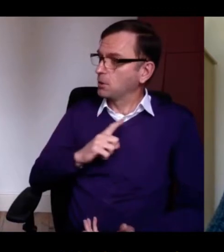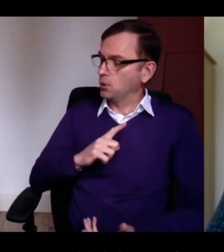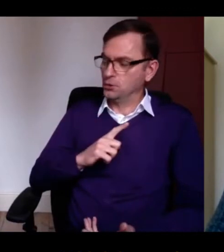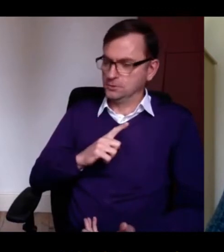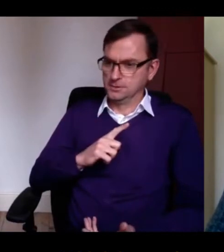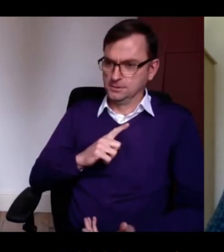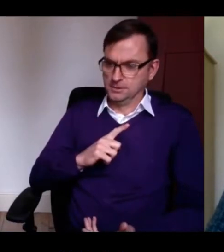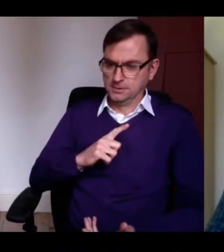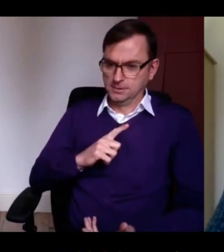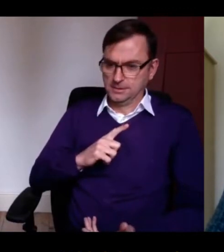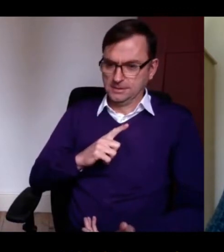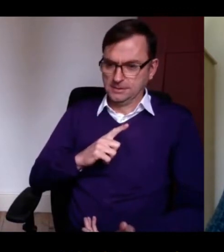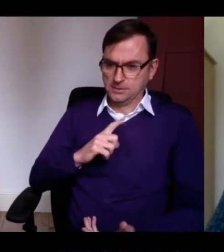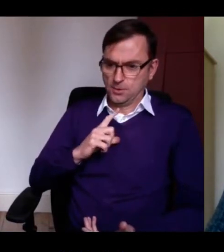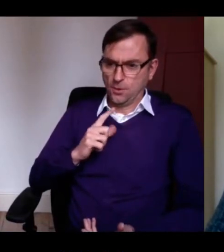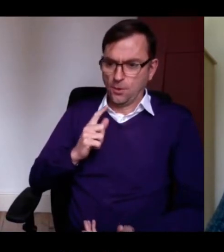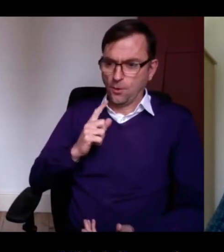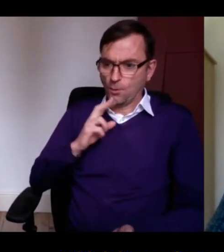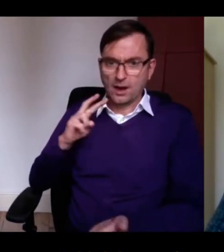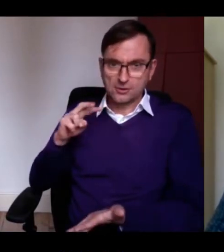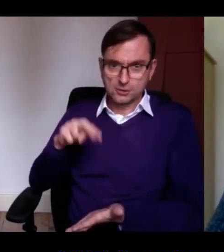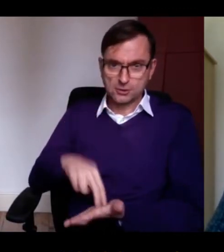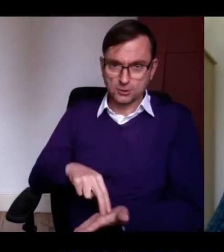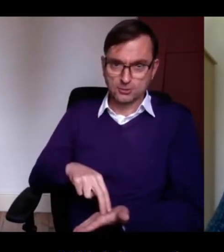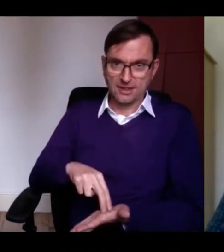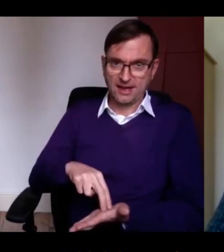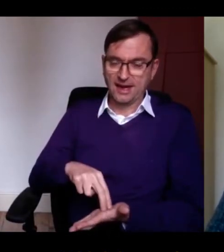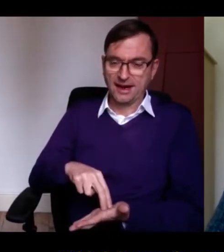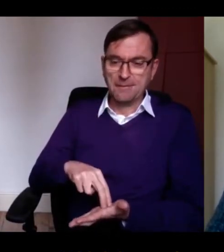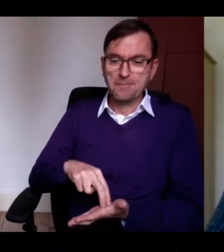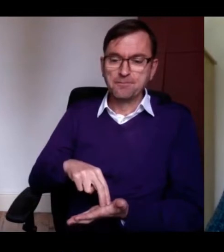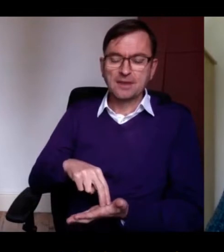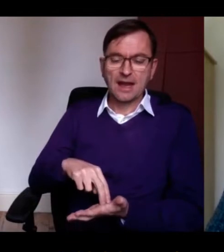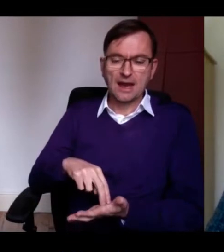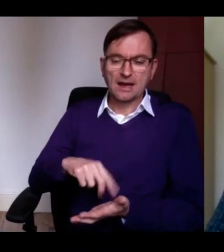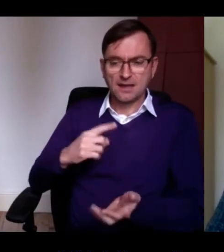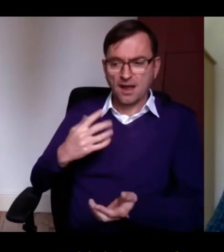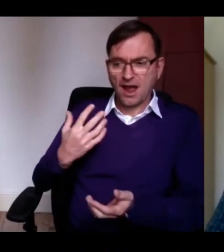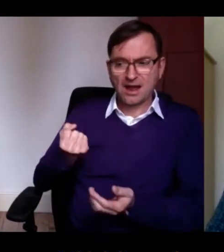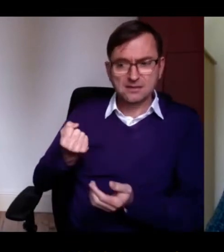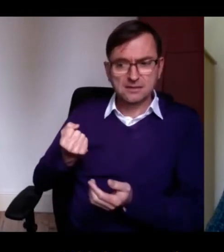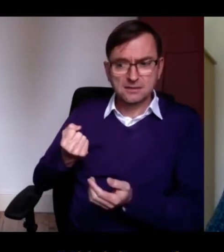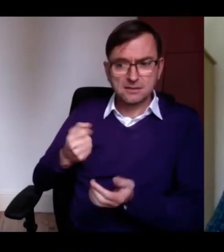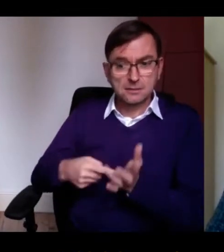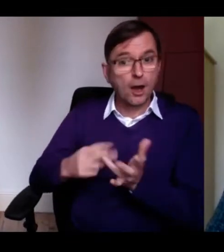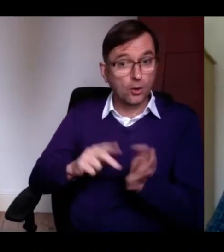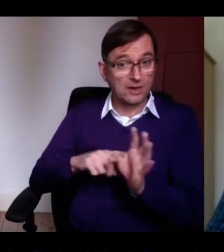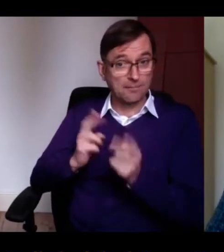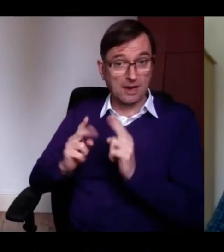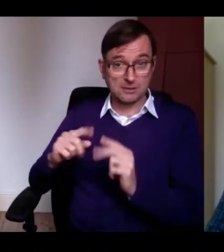I think it was funny, because when I stood up and started,